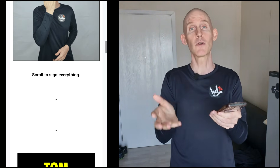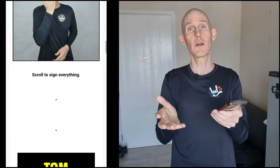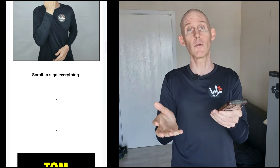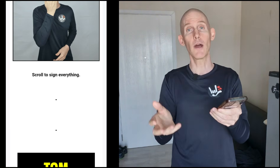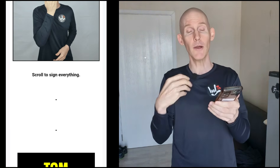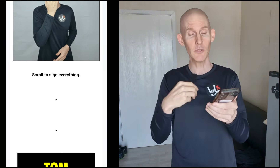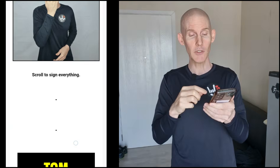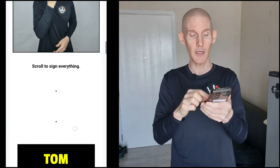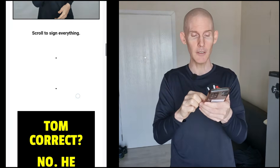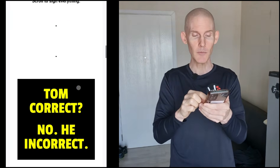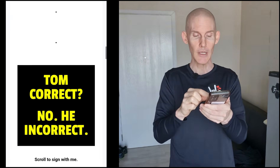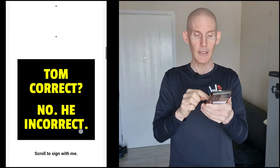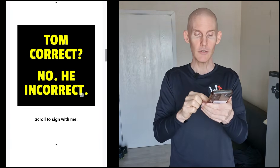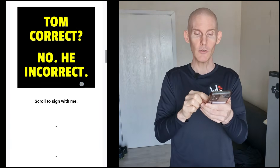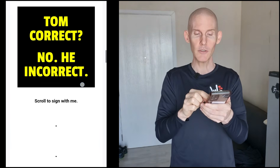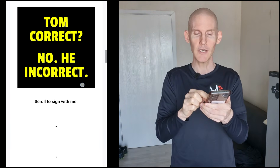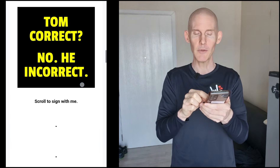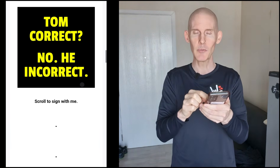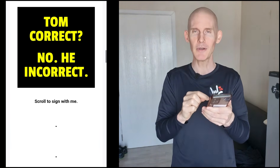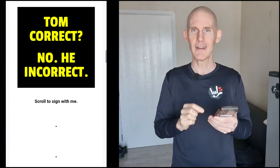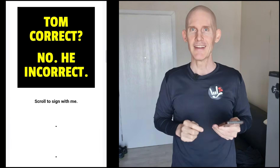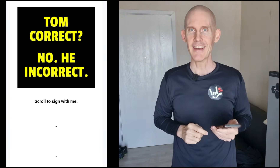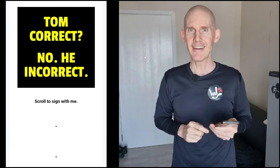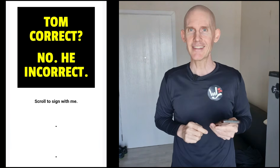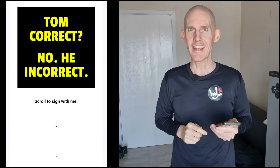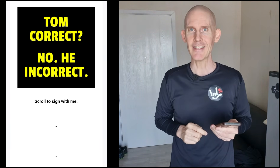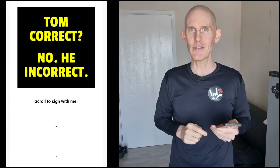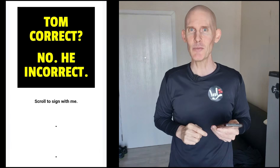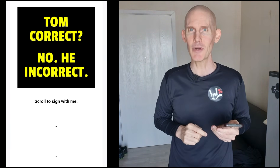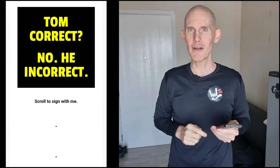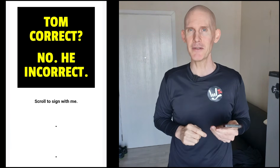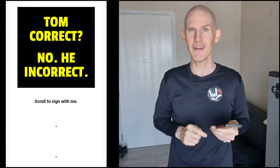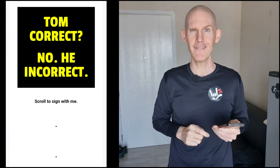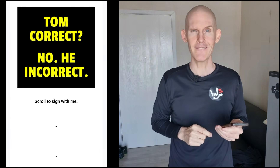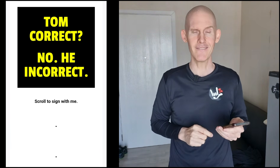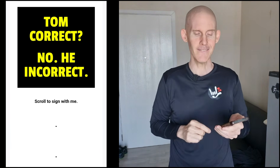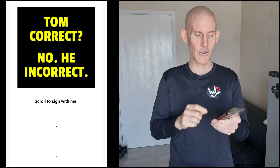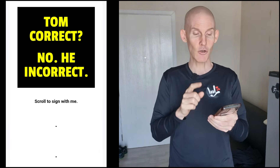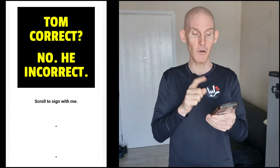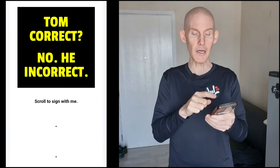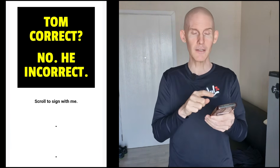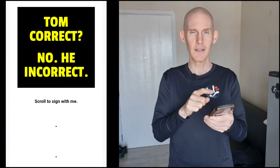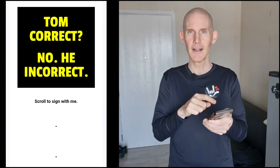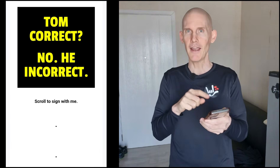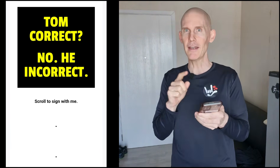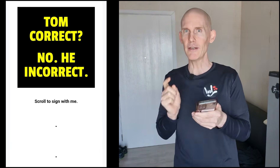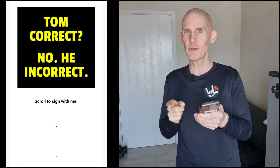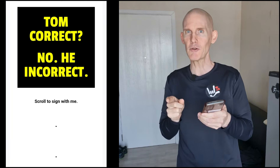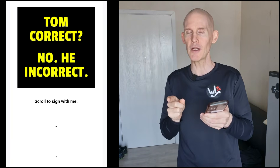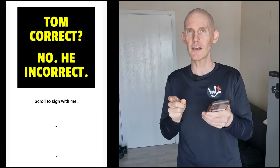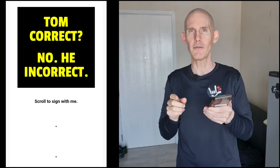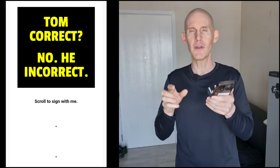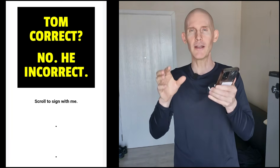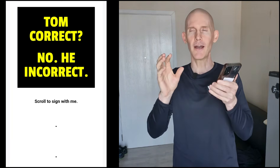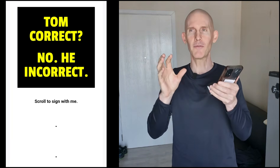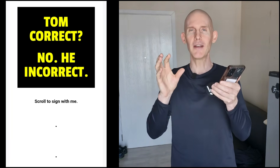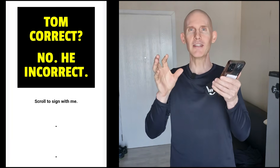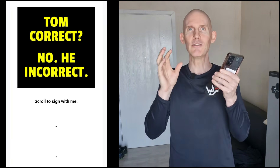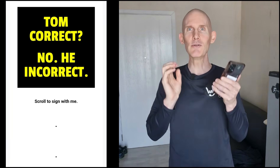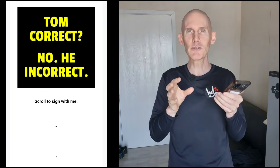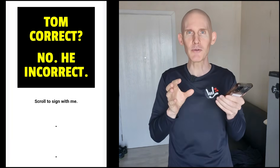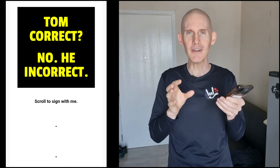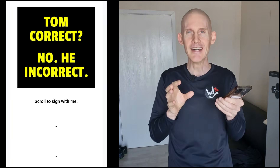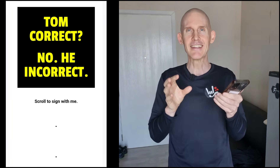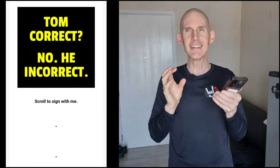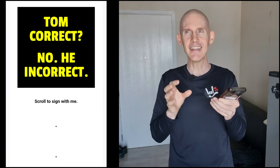everything, you figured out what I was signing. Did you notice that we put a nice antonym pair in there? Correct and incorrect. I find